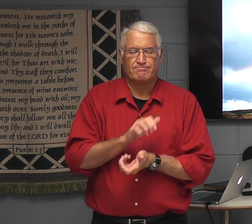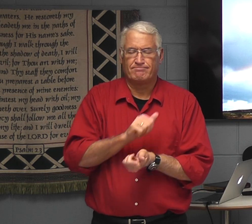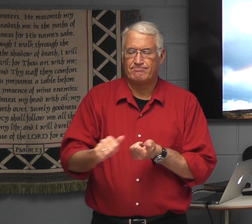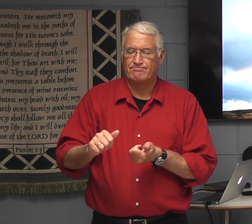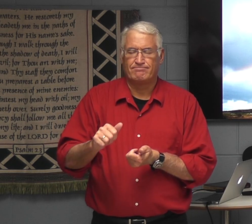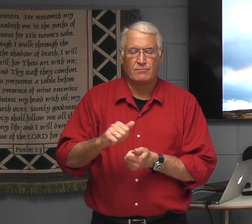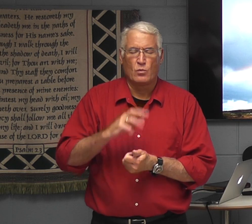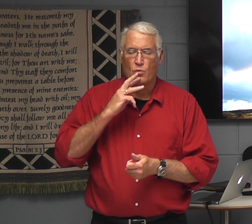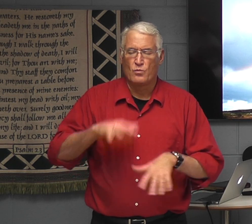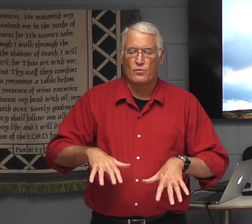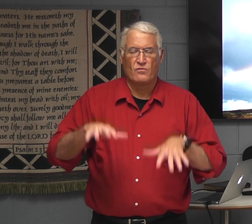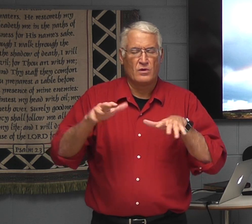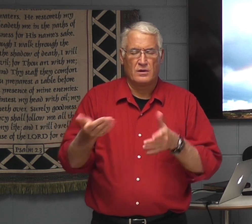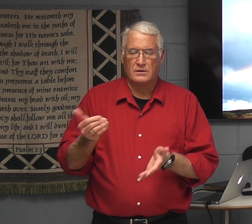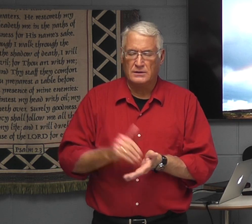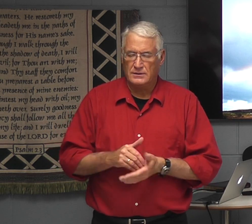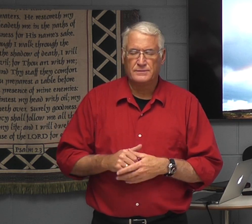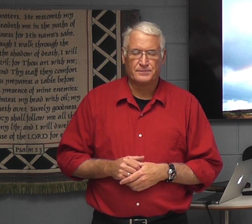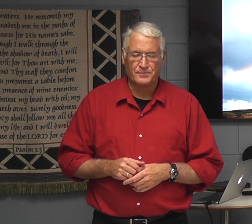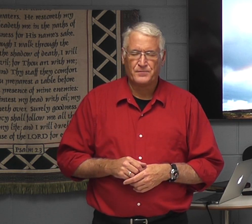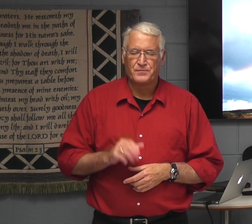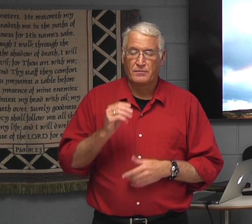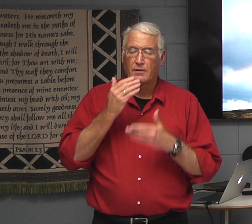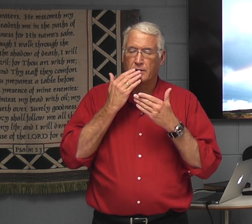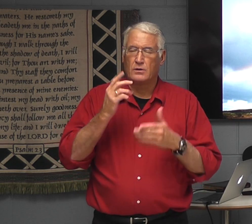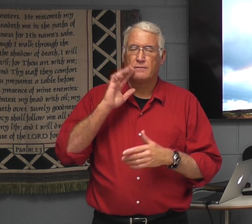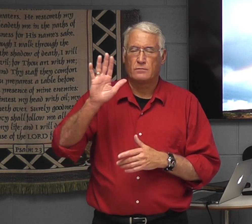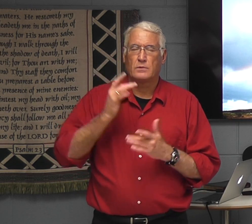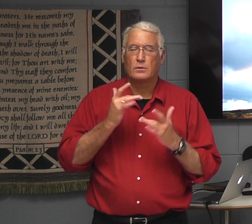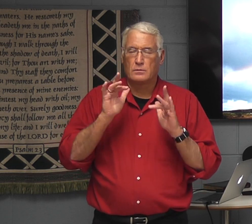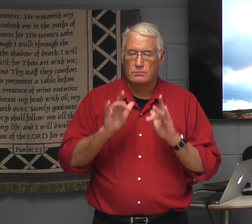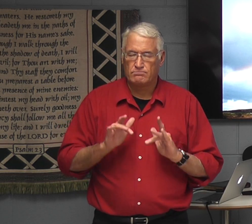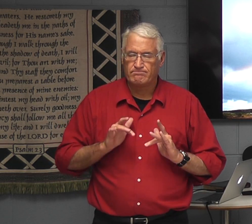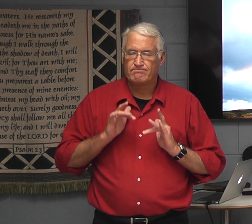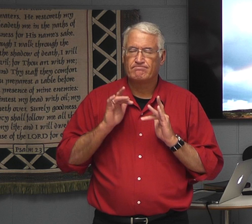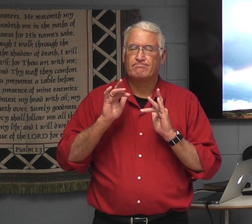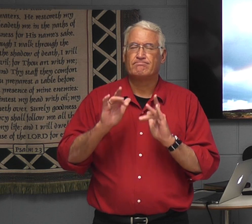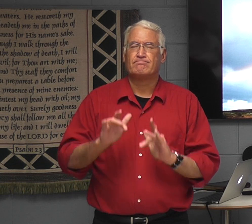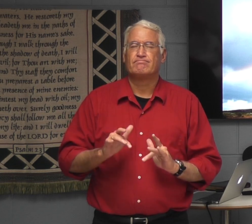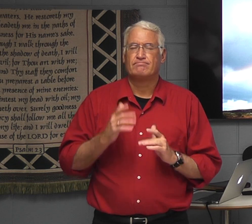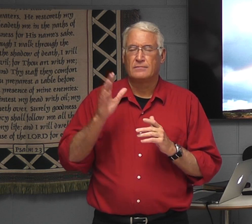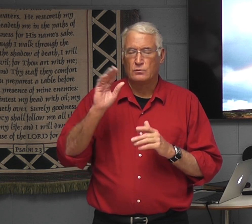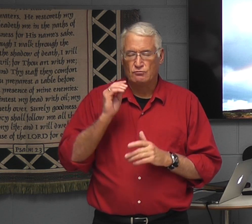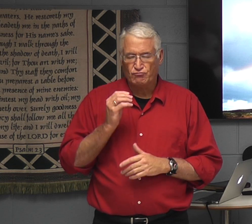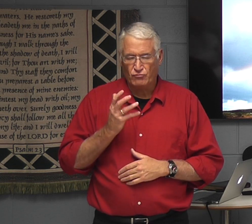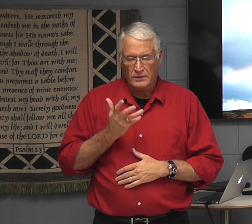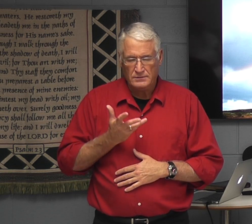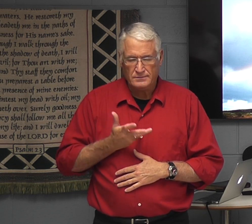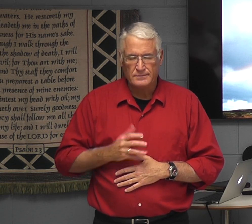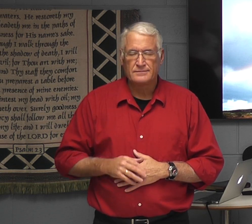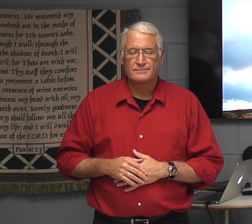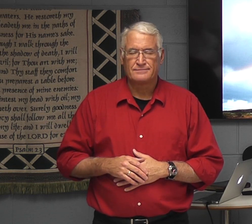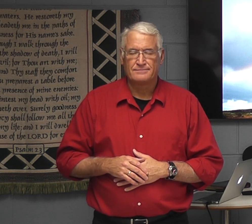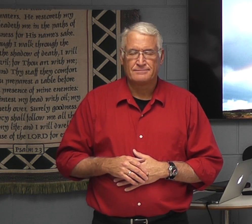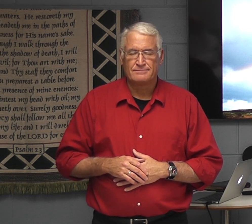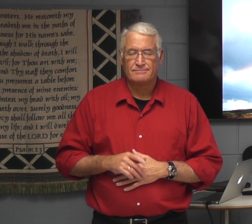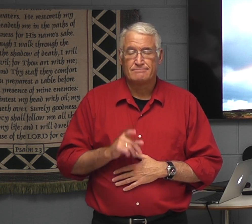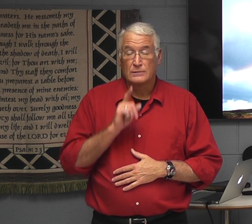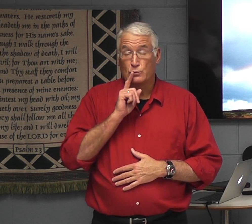said, that the rainbow symbolized that you would never, your promise of never flooding the earth again. Thank you for your mercy and your grace.